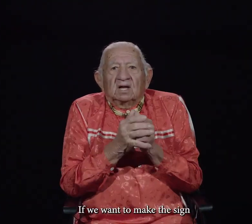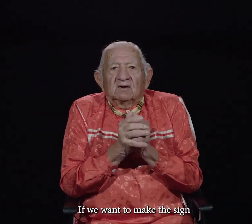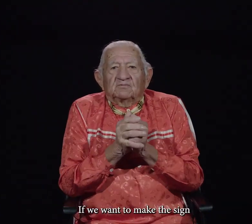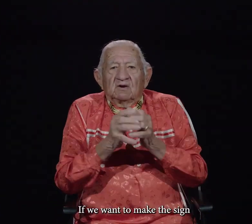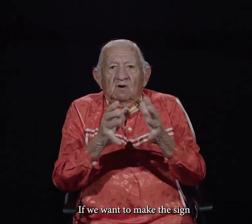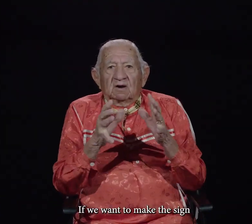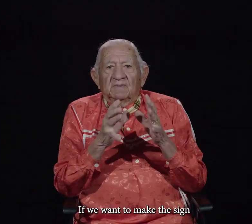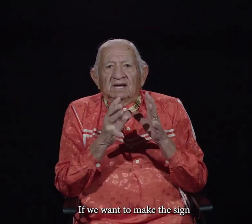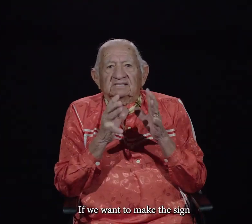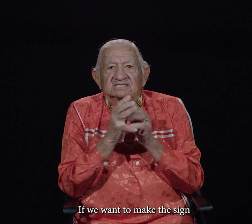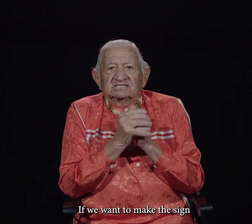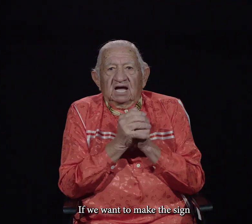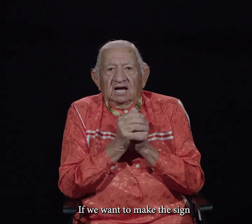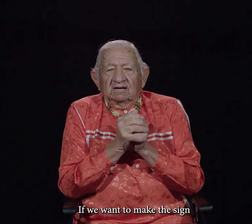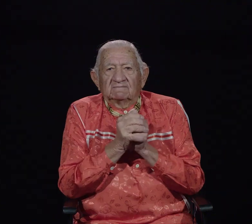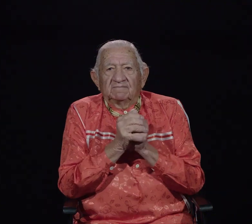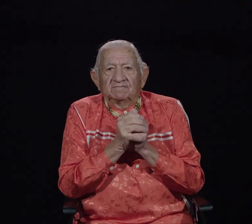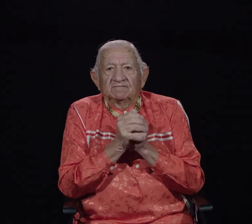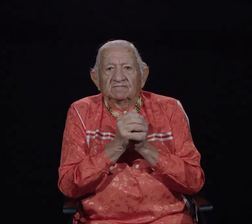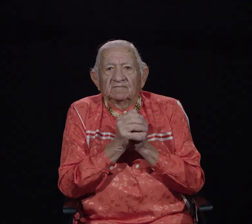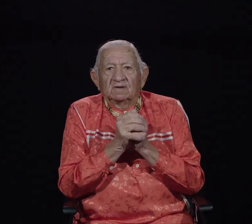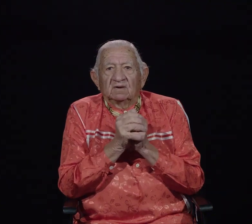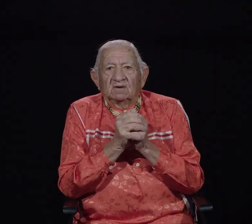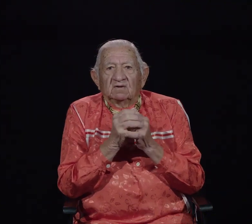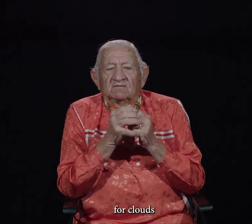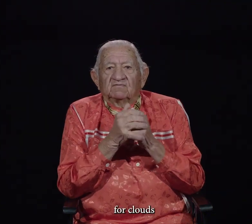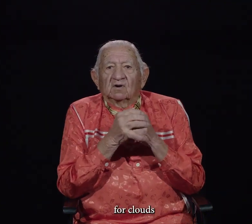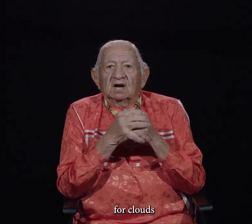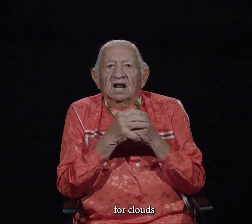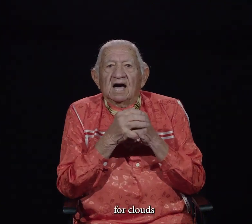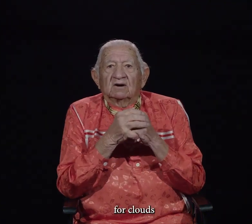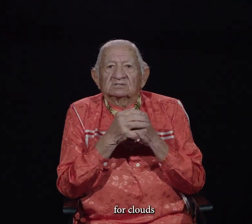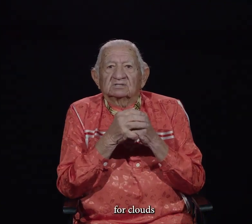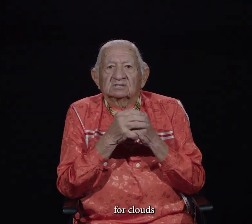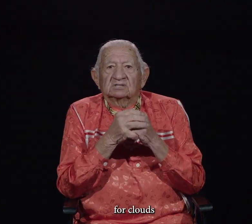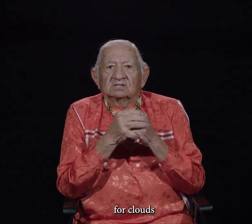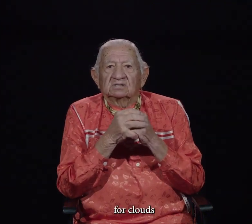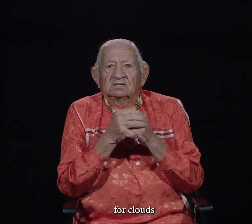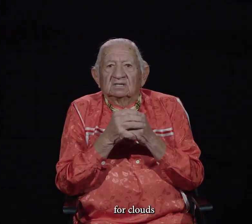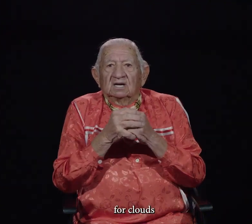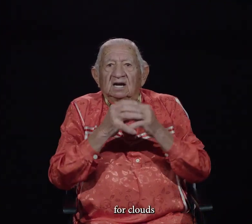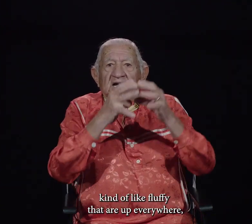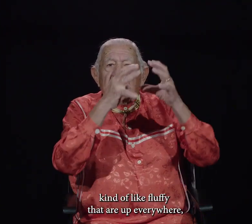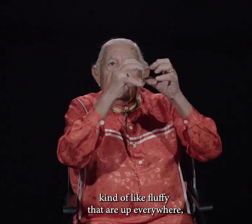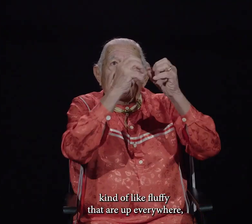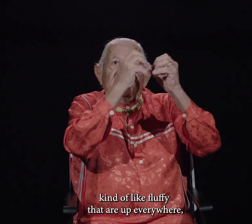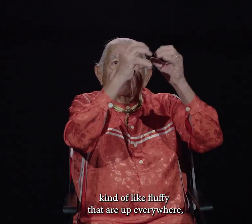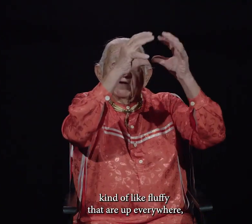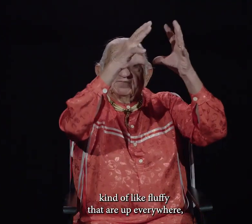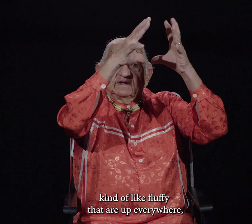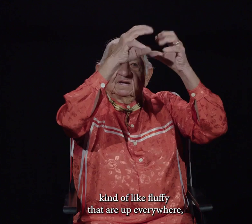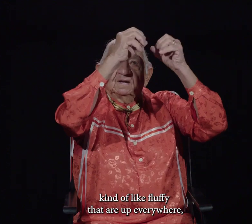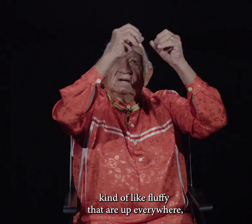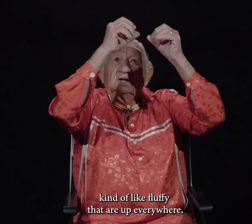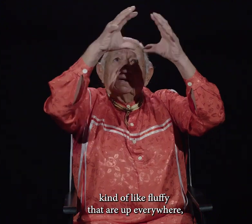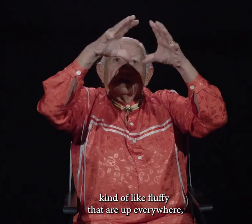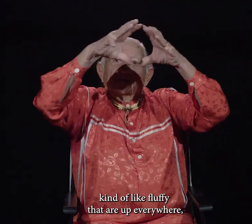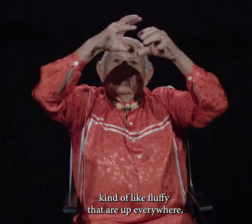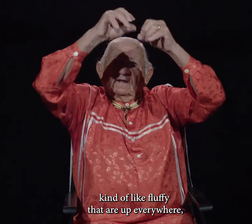If we want to make the sign for clouds, kind of like fluffy, that